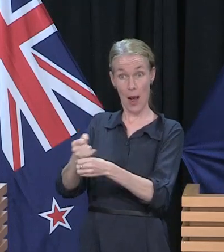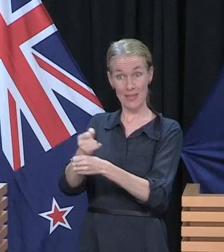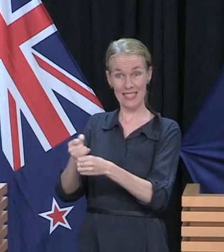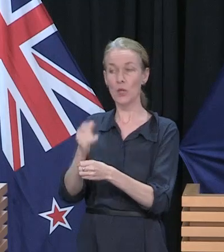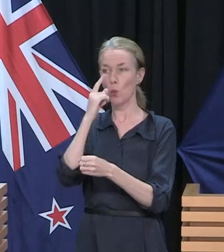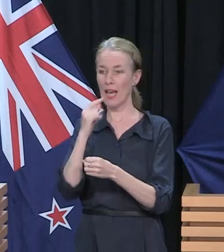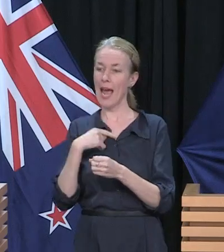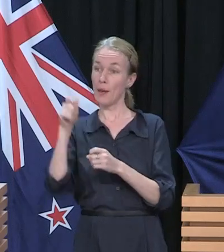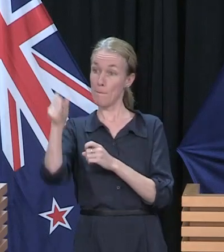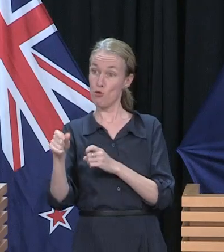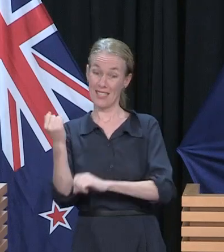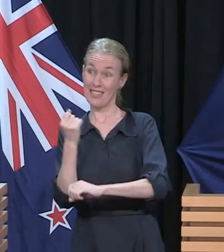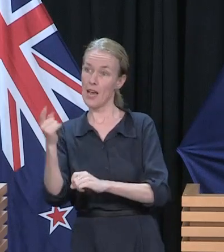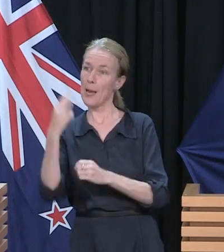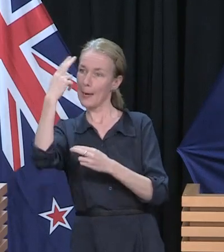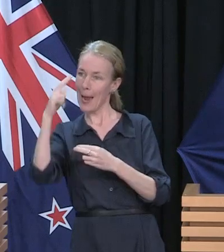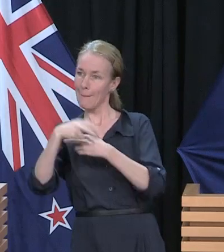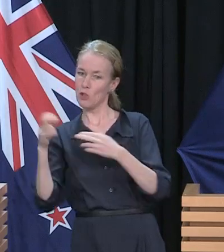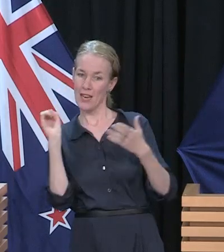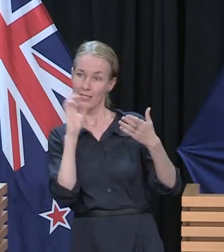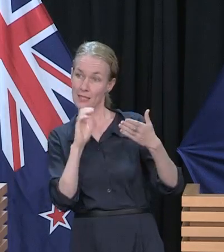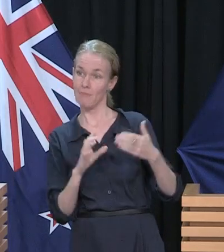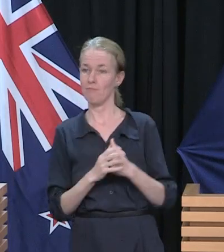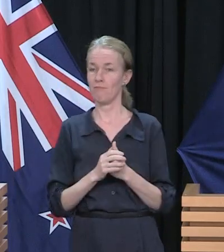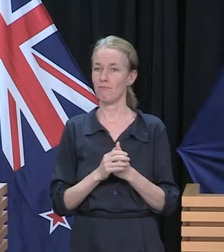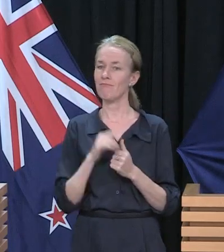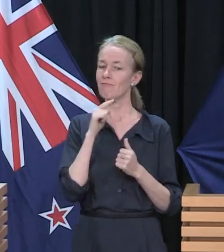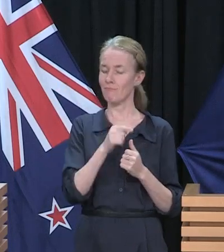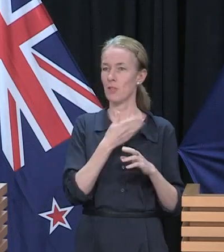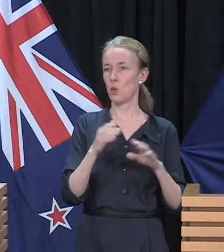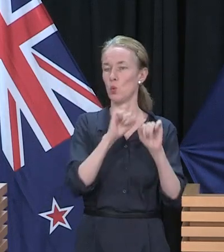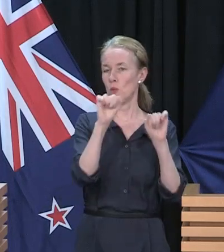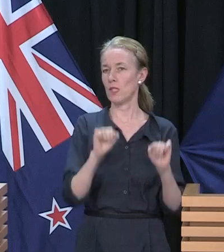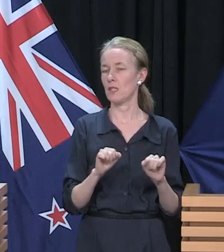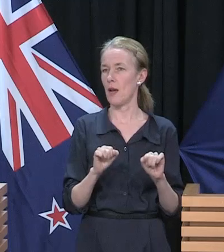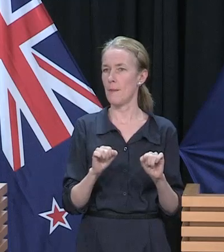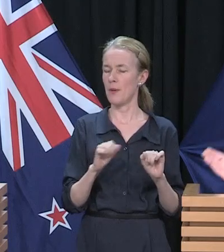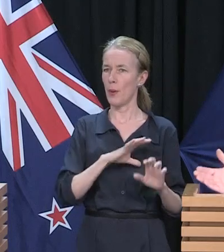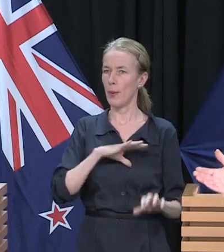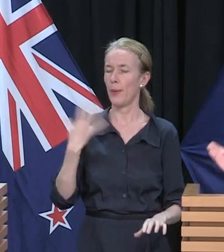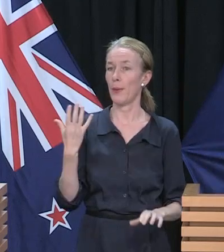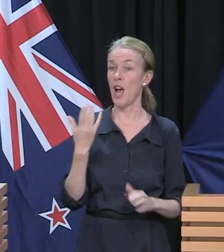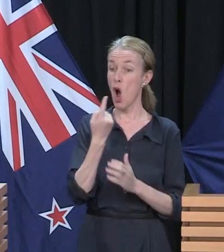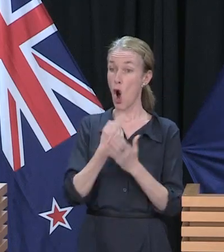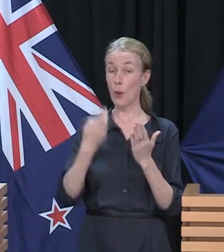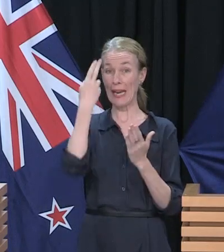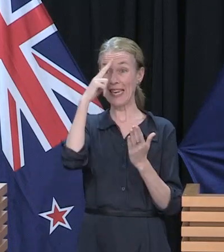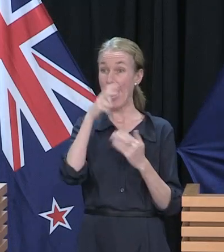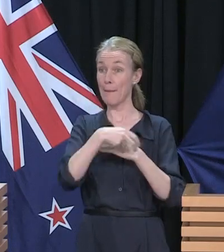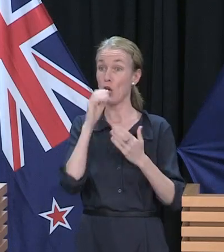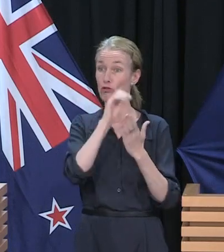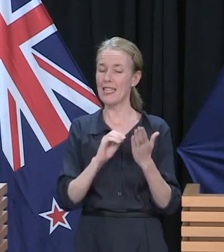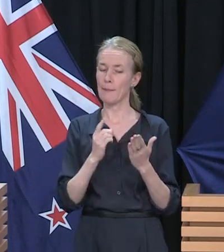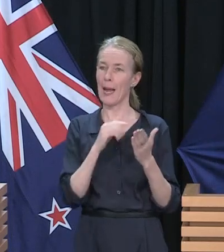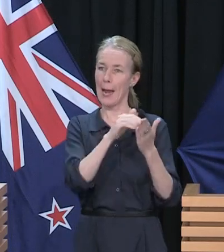So it provides a sort of a wider range of functionality that is not just about recording vaccinations, but actually allows overall management of